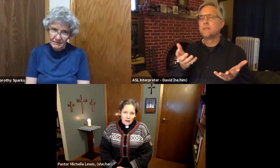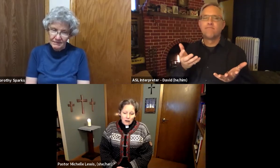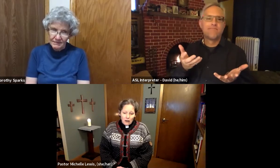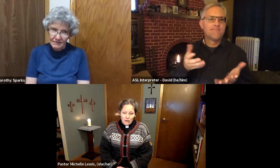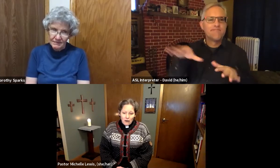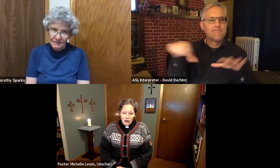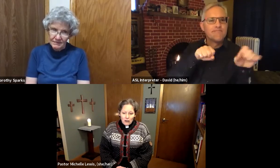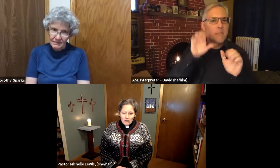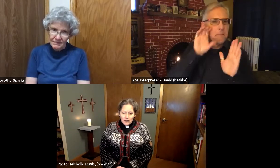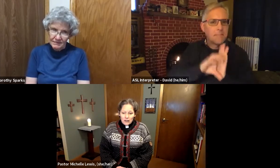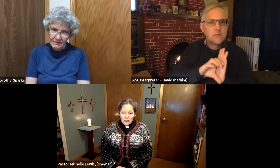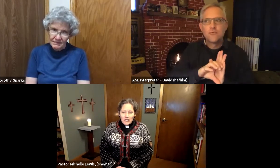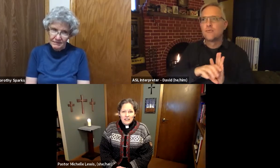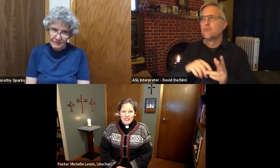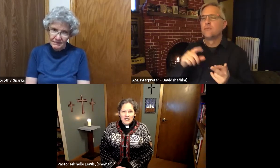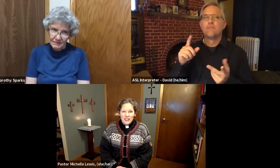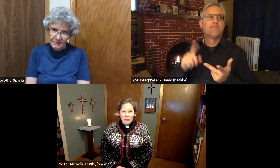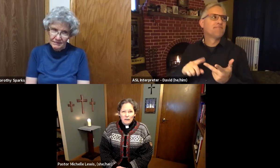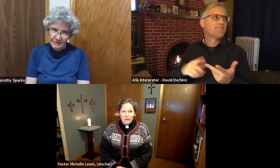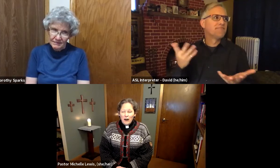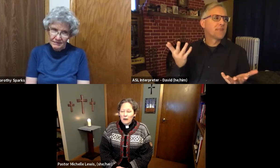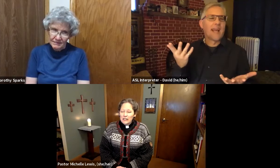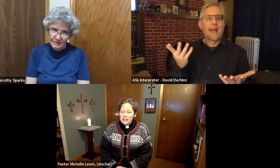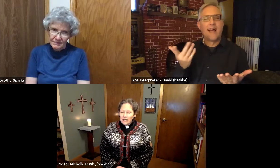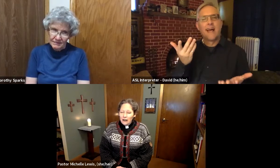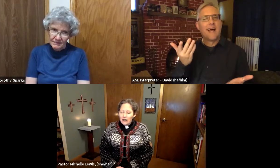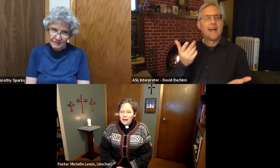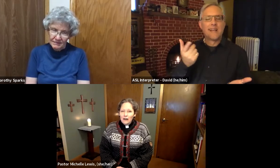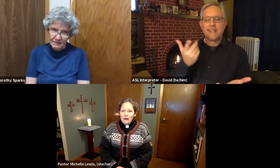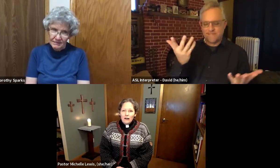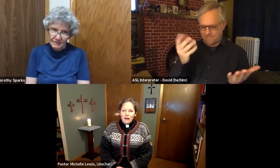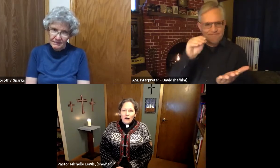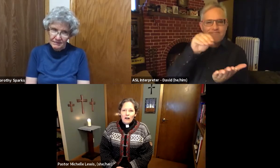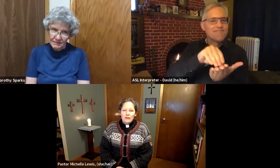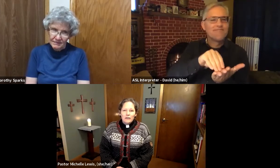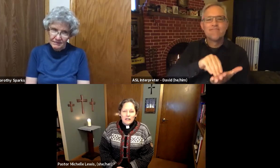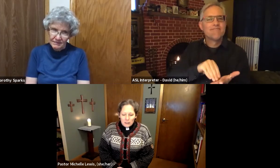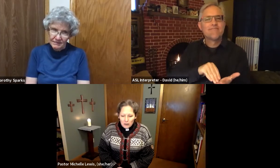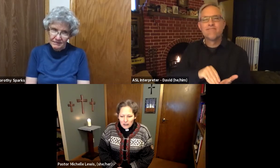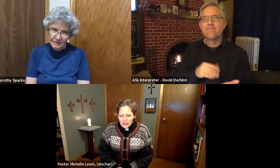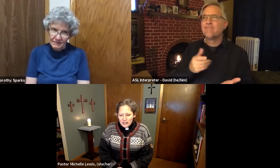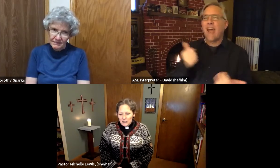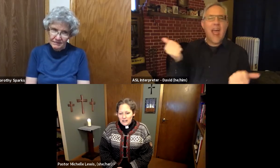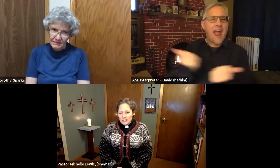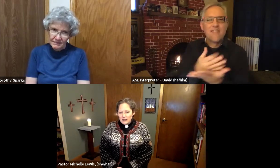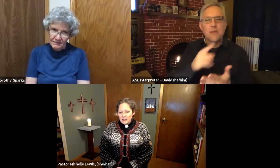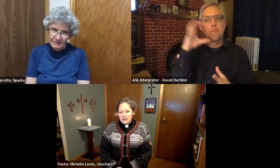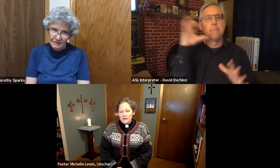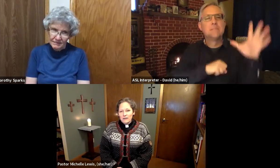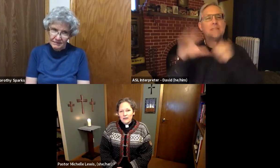list of all of the things that you are missing, all of the